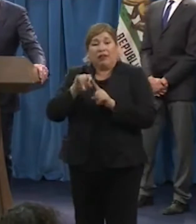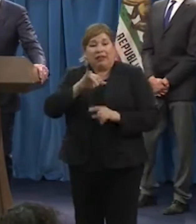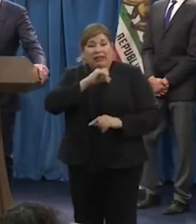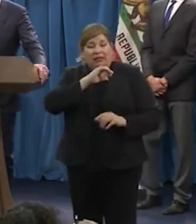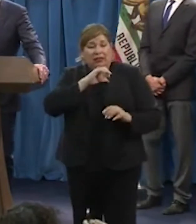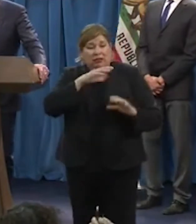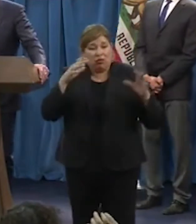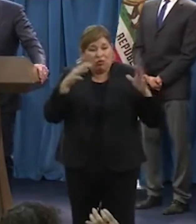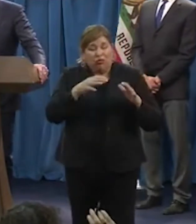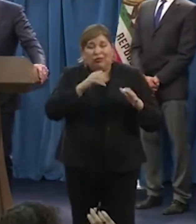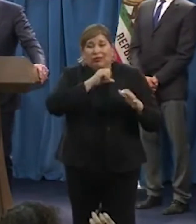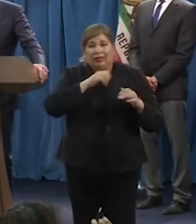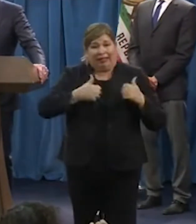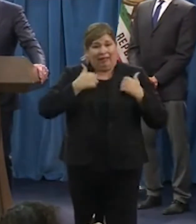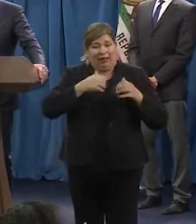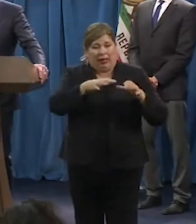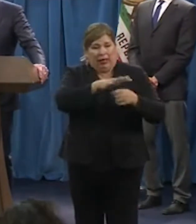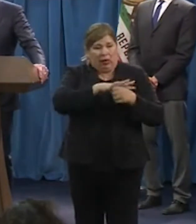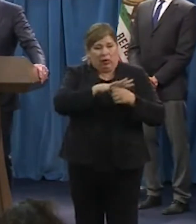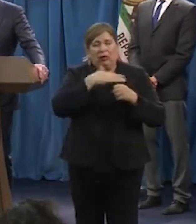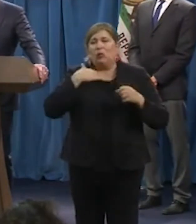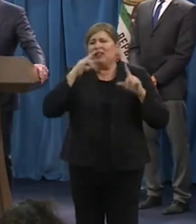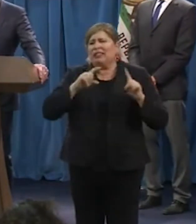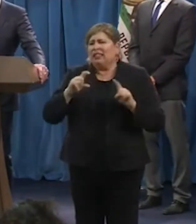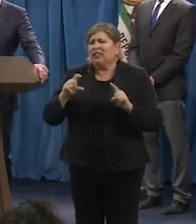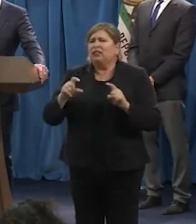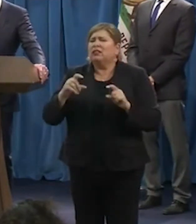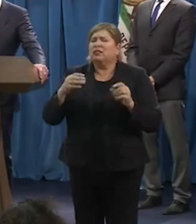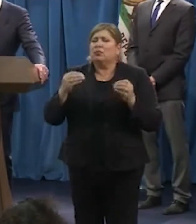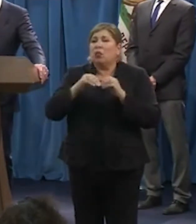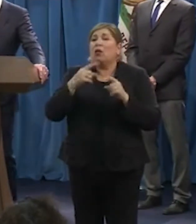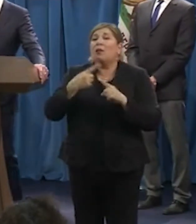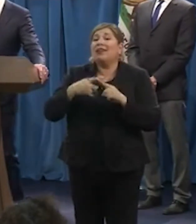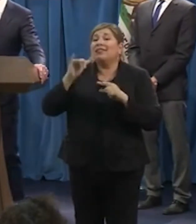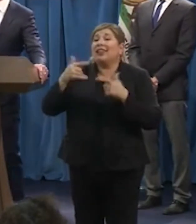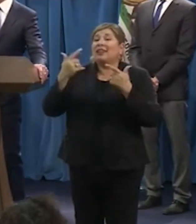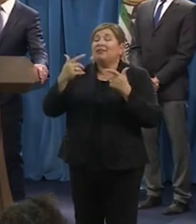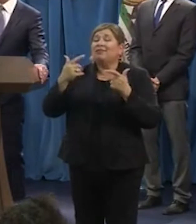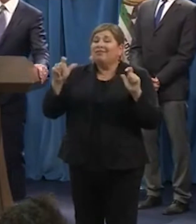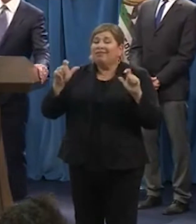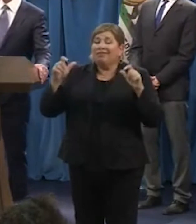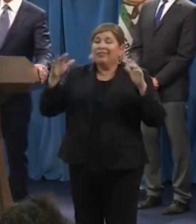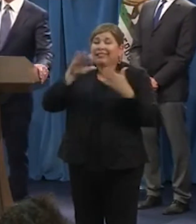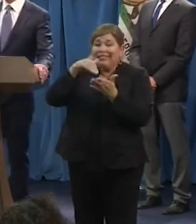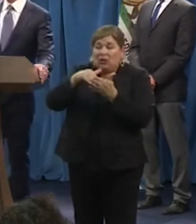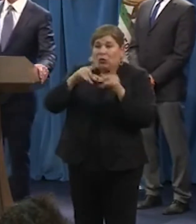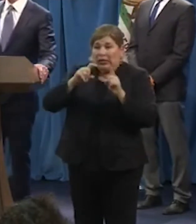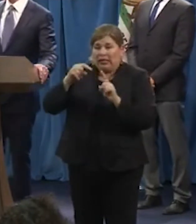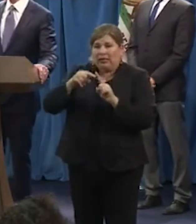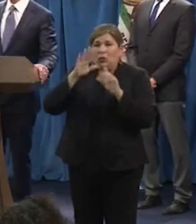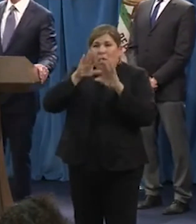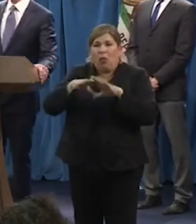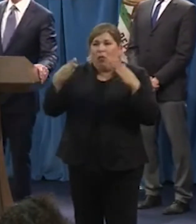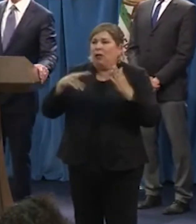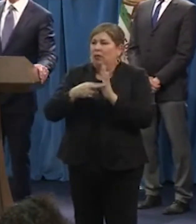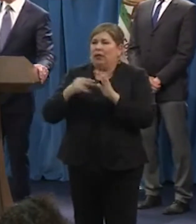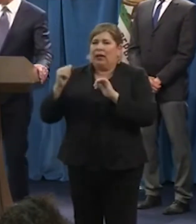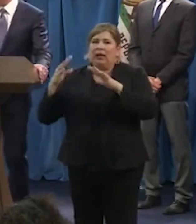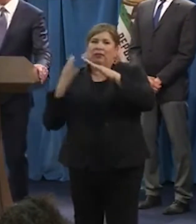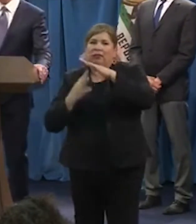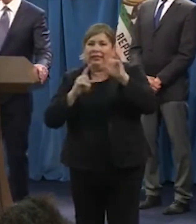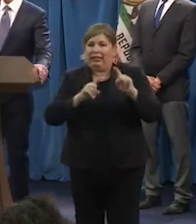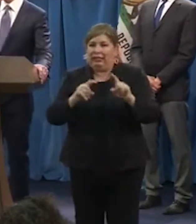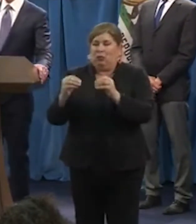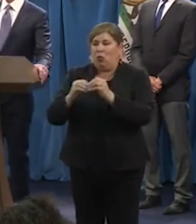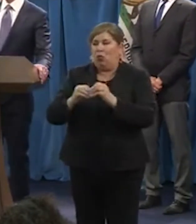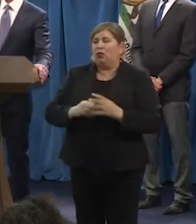sites that we intend to open up, that we'll get through this. But it's just a component that explains why you get calls from